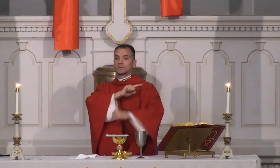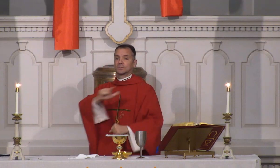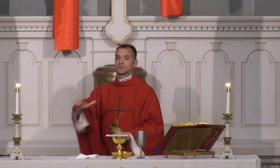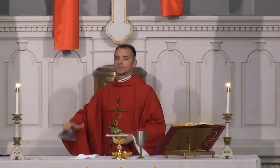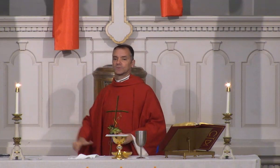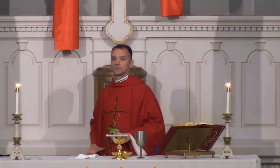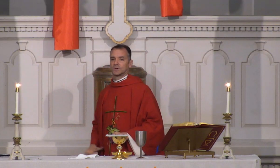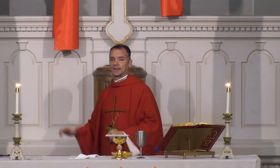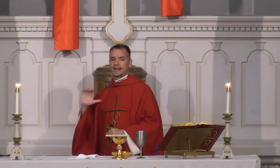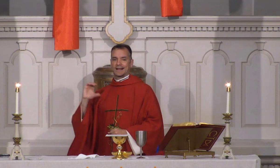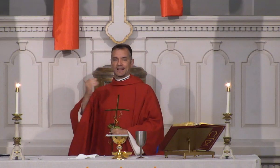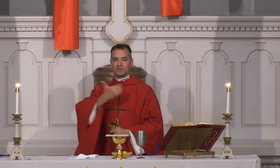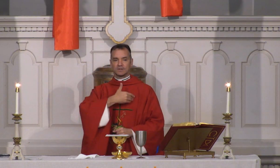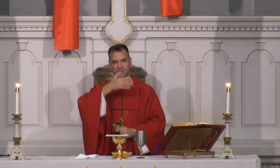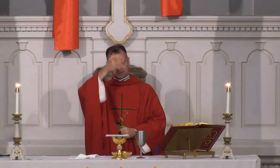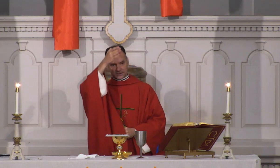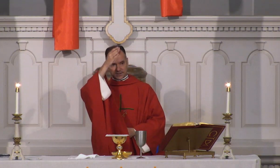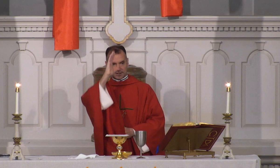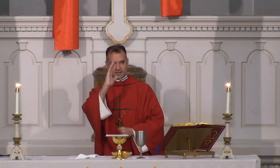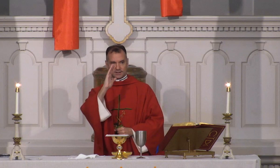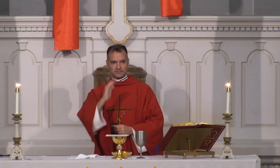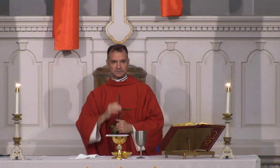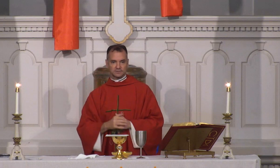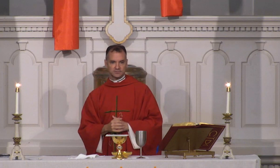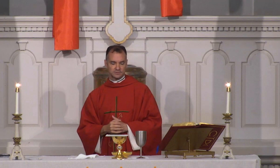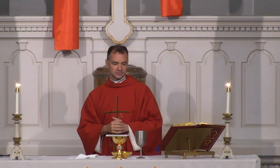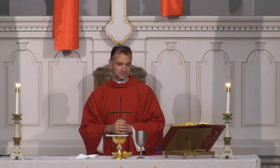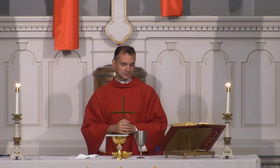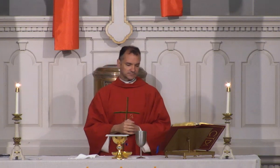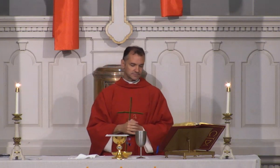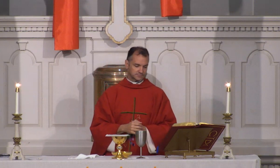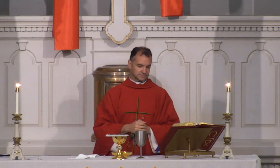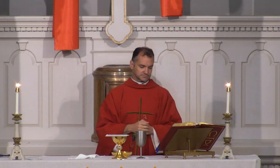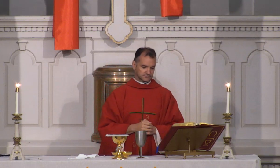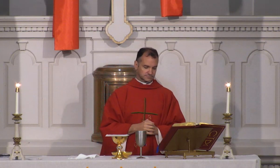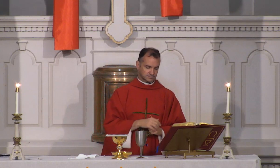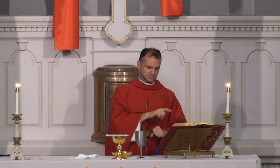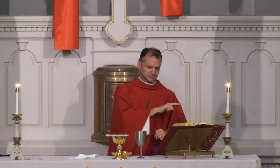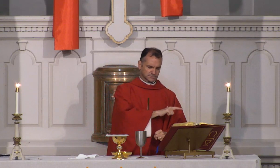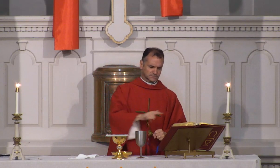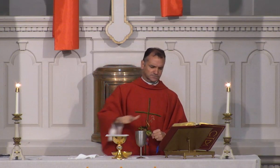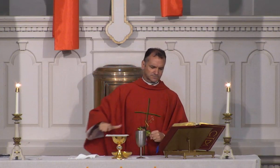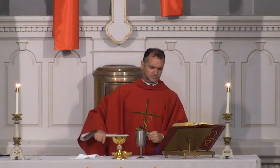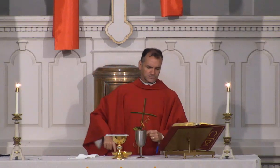Let us give thanks to the Lord our God. It is right and just.